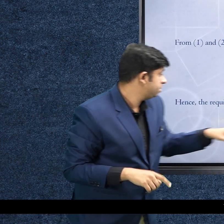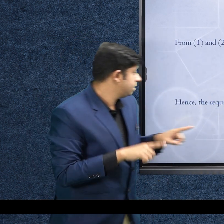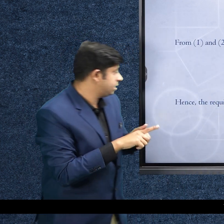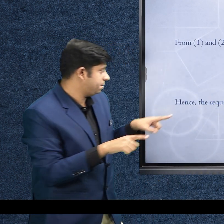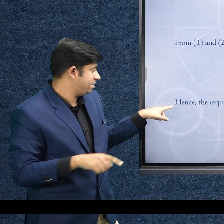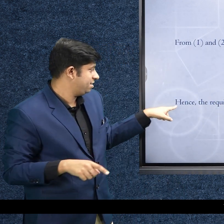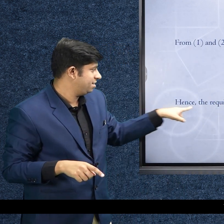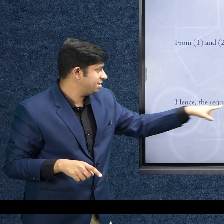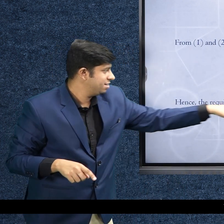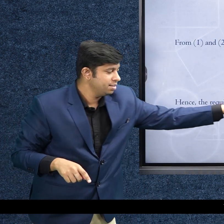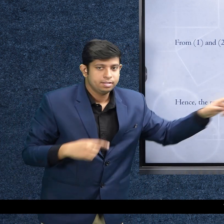that is equal to 48 meter.